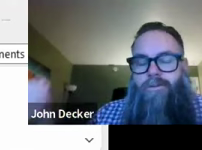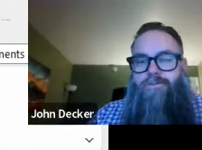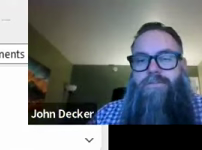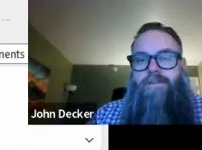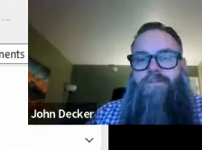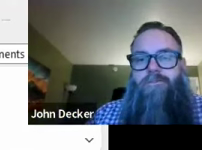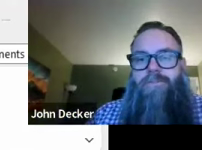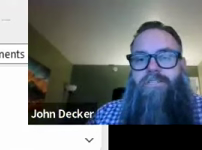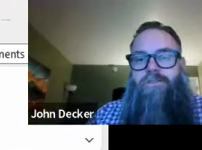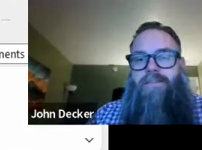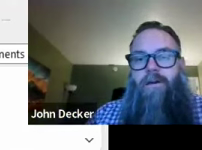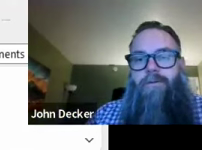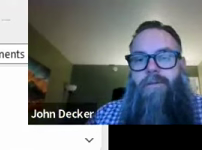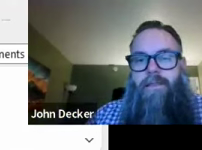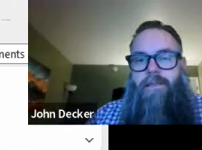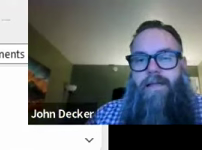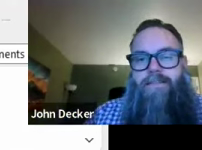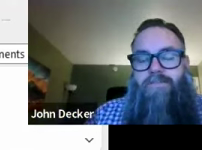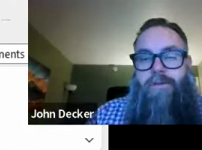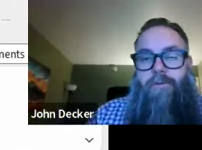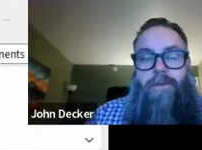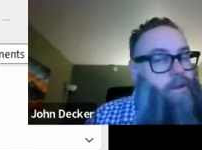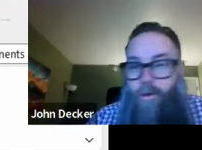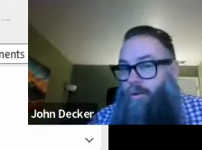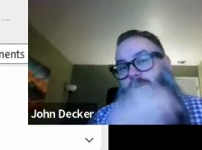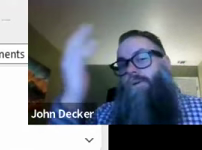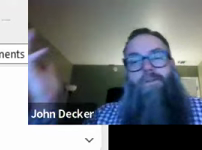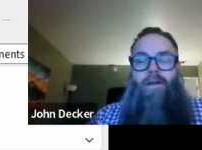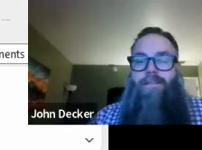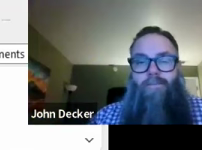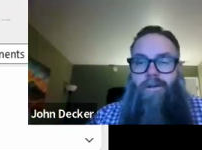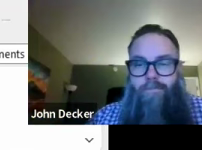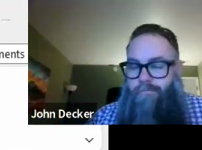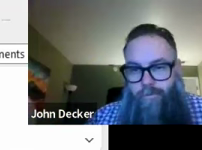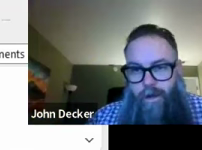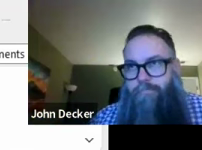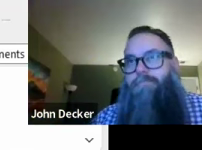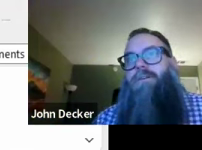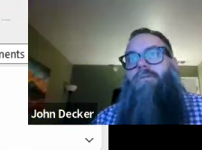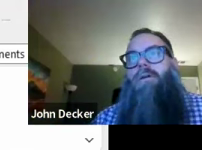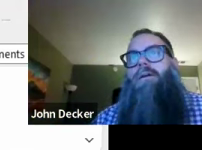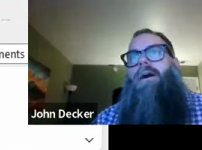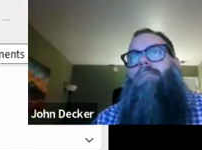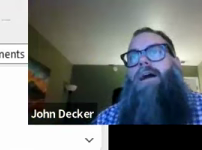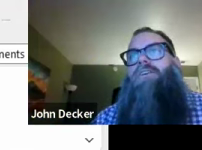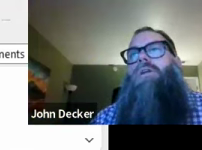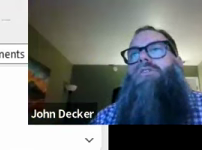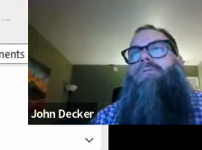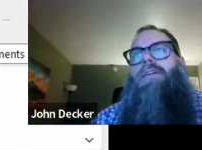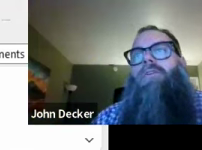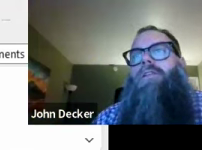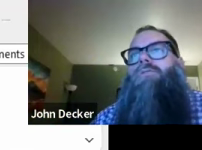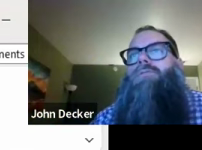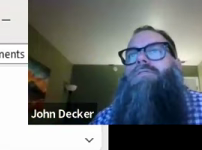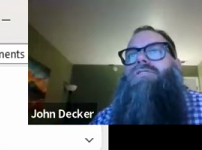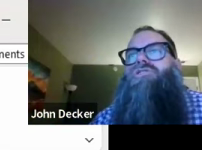that, and that is not our regional center's interpretation based off of that guidance from the department, whether or not they put it out or not. So I did